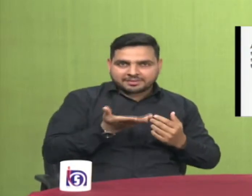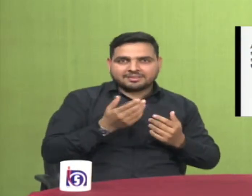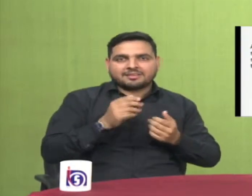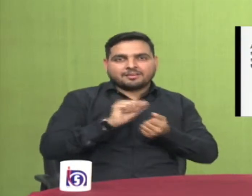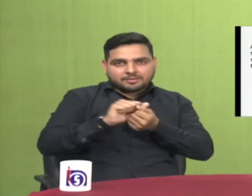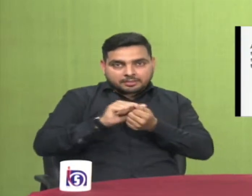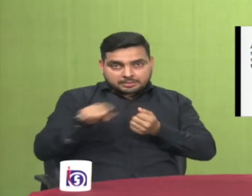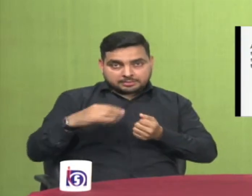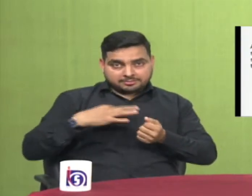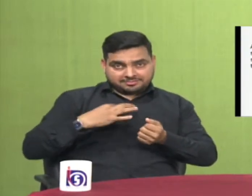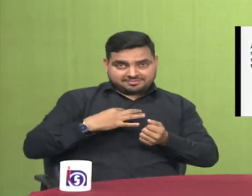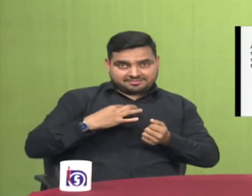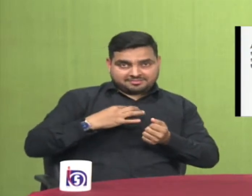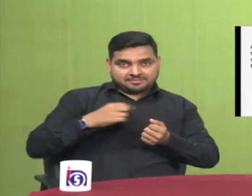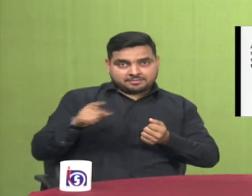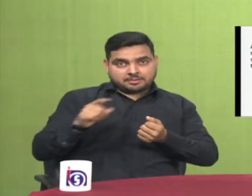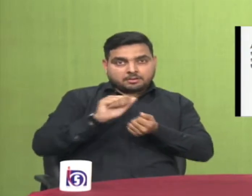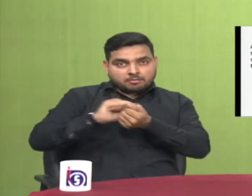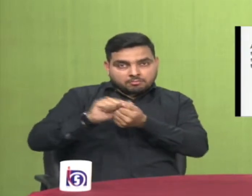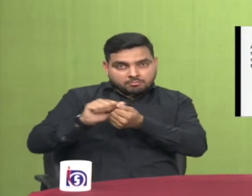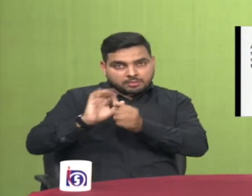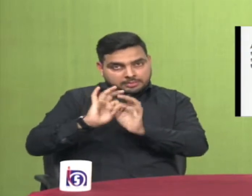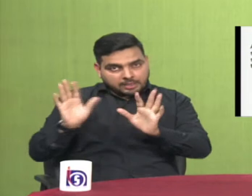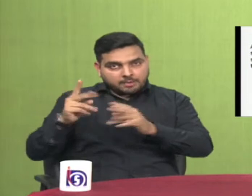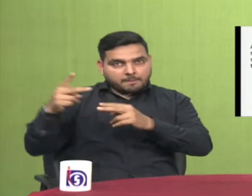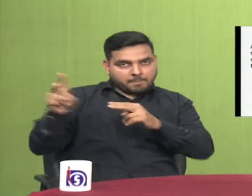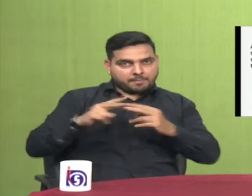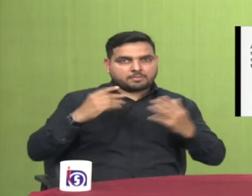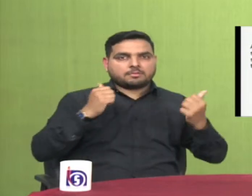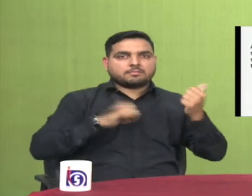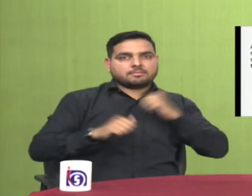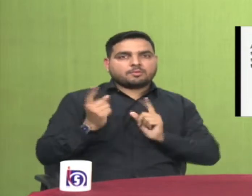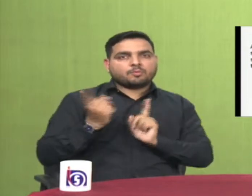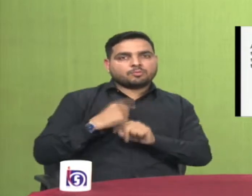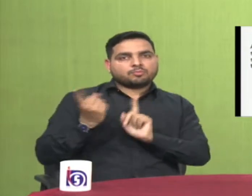and are comfortable for the child.